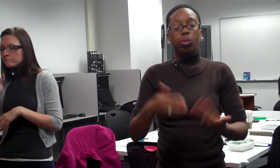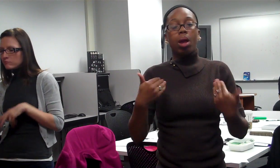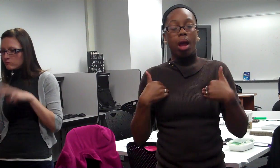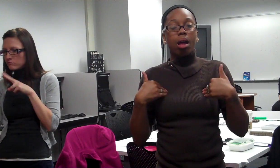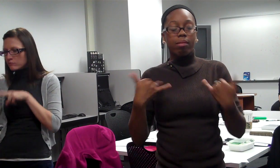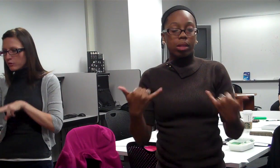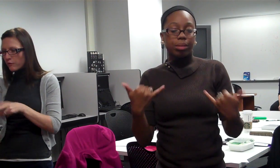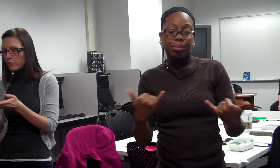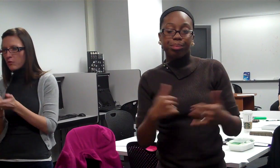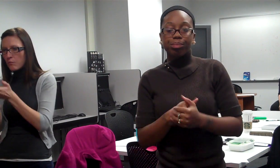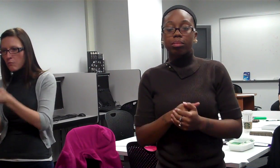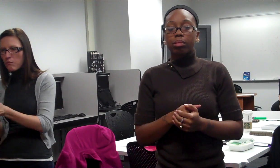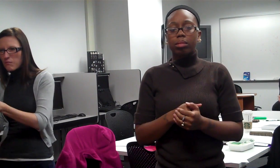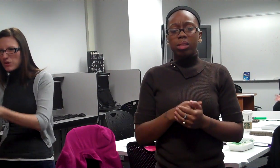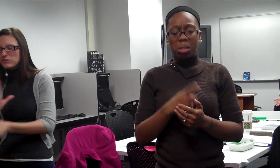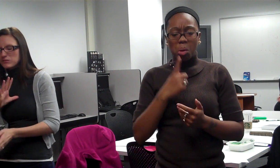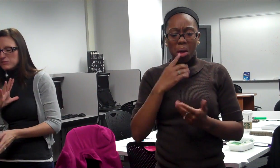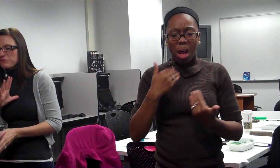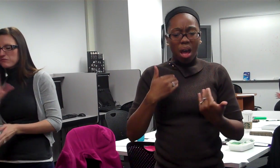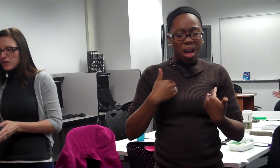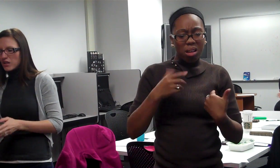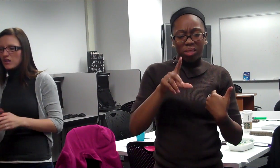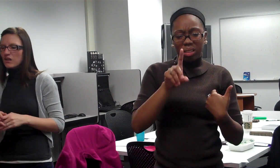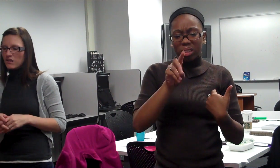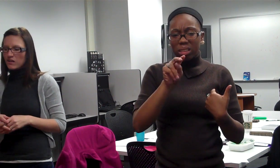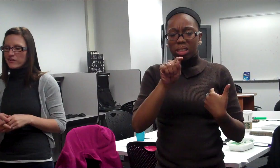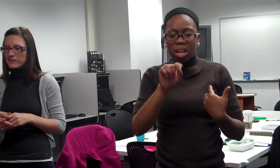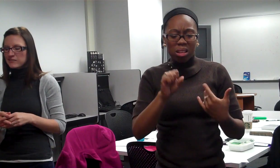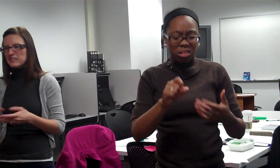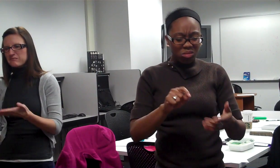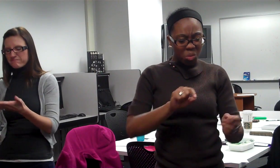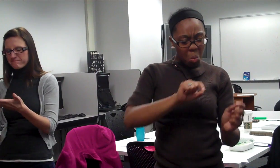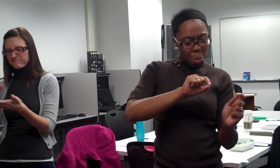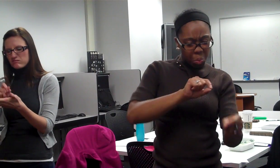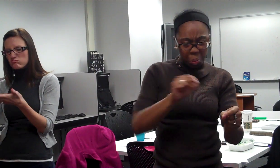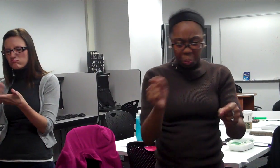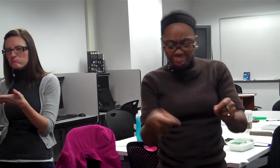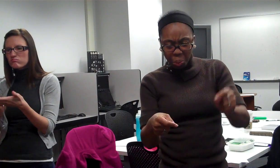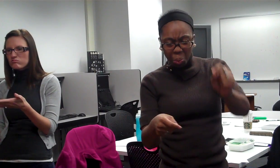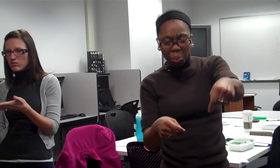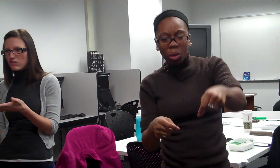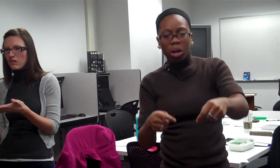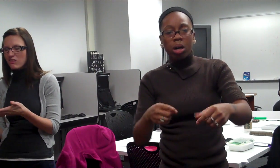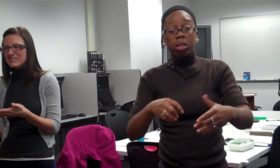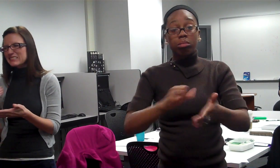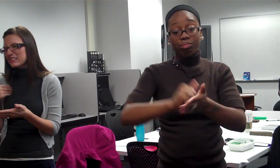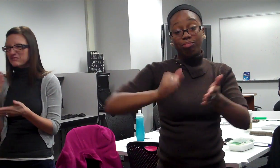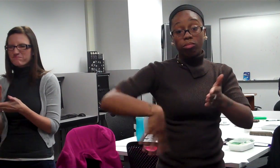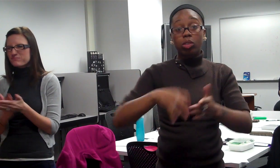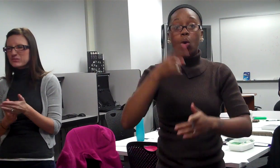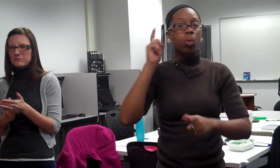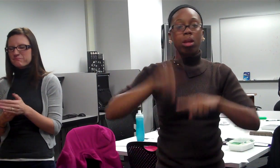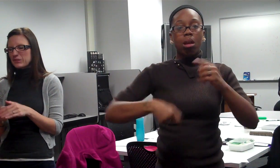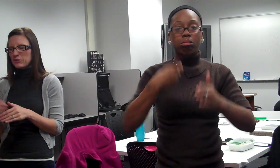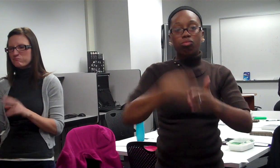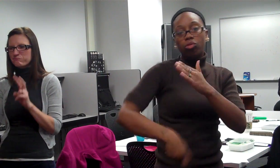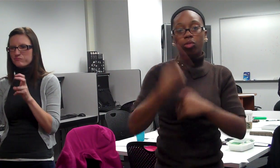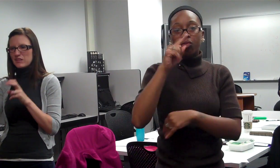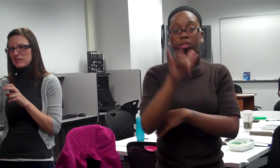There are some dings and dents, so they check that off on their little paper or whatever so you don't get charged. And then we are